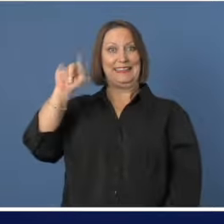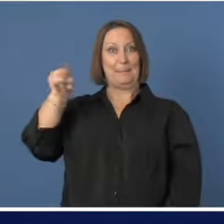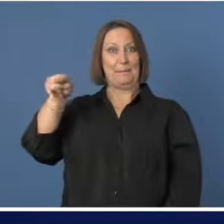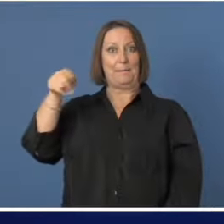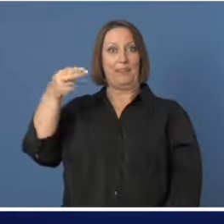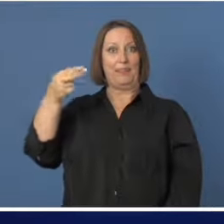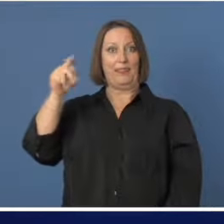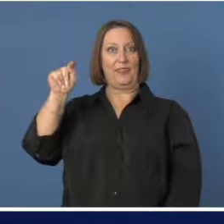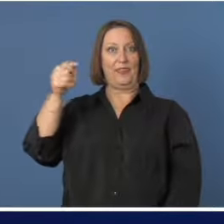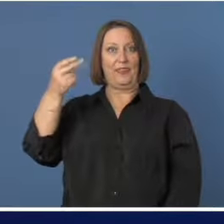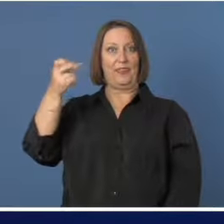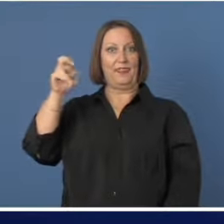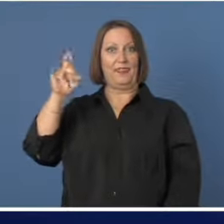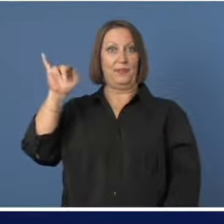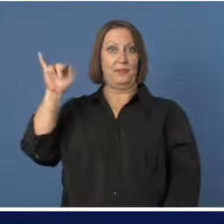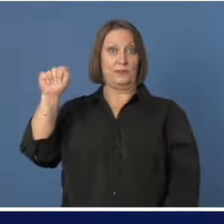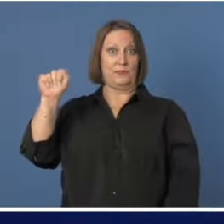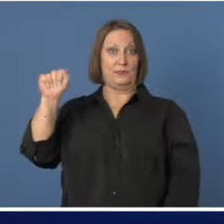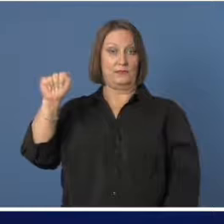diphtheria,